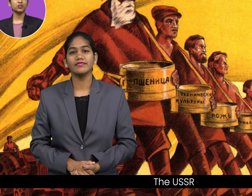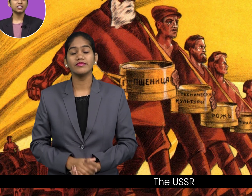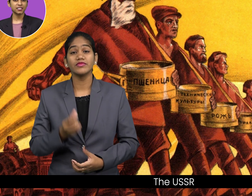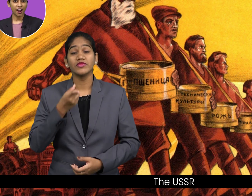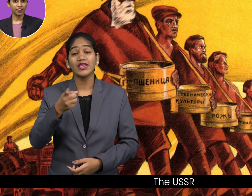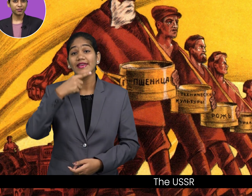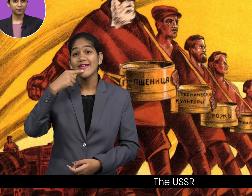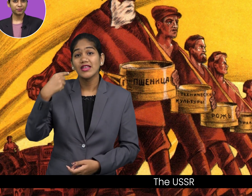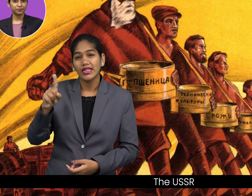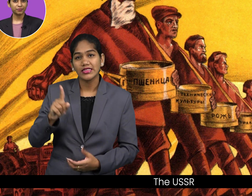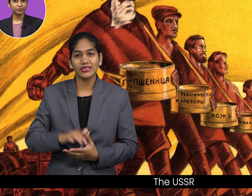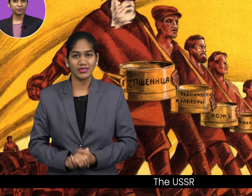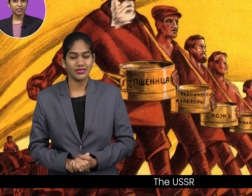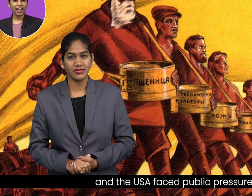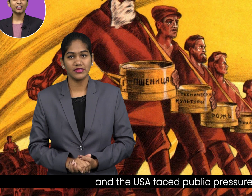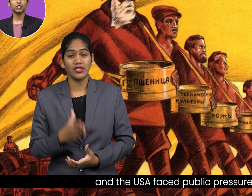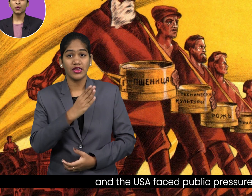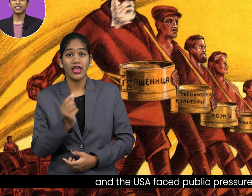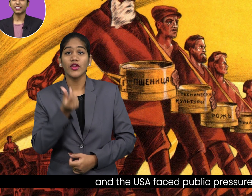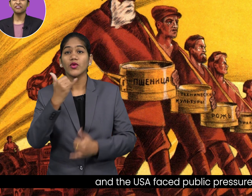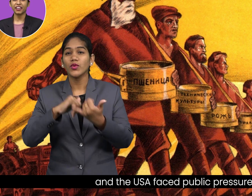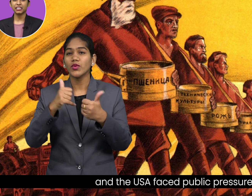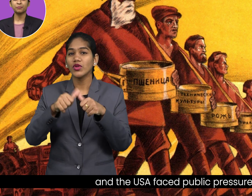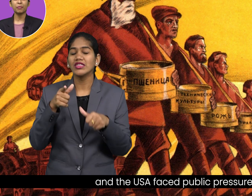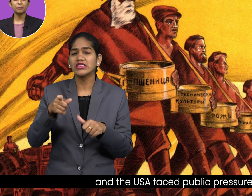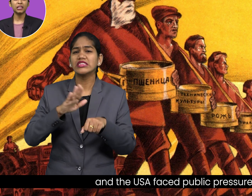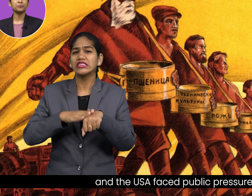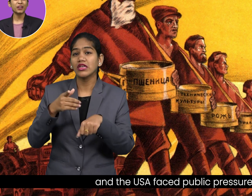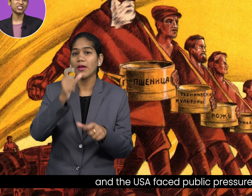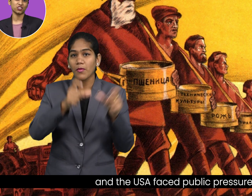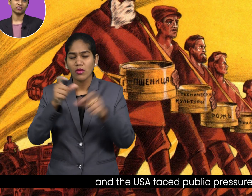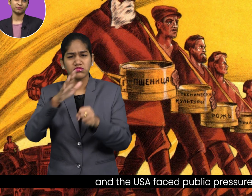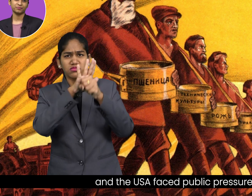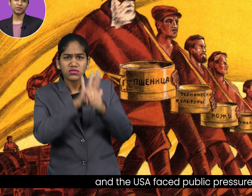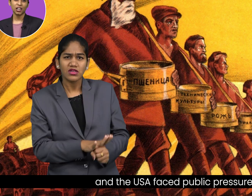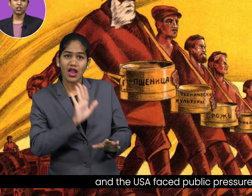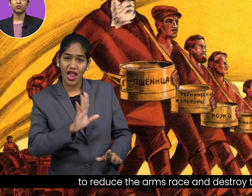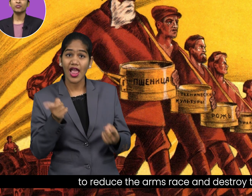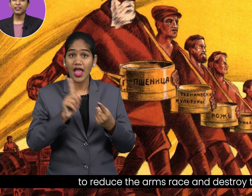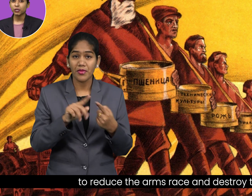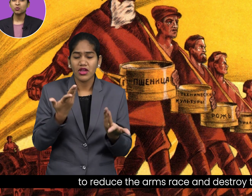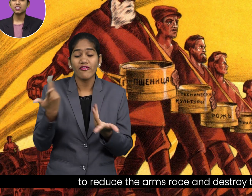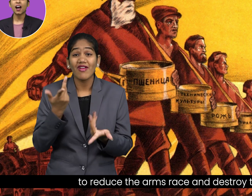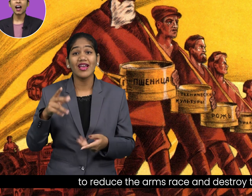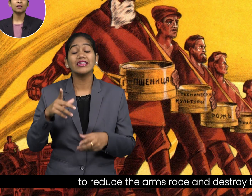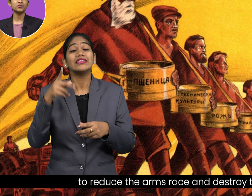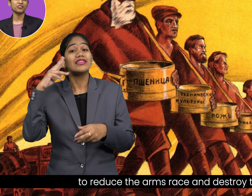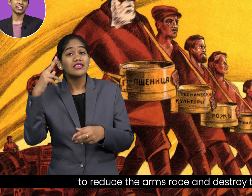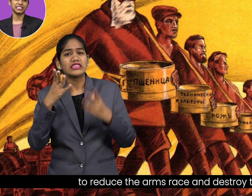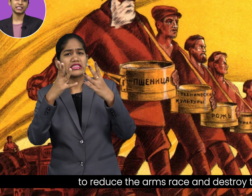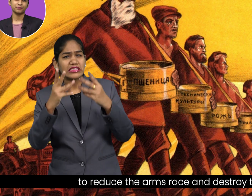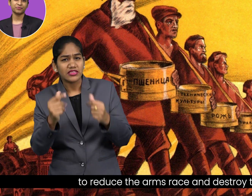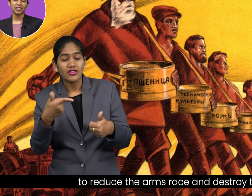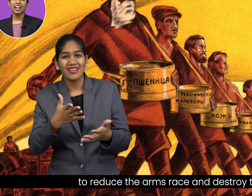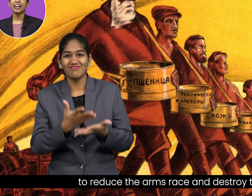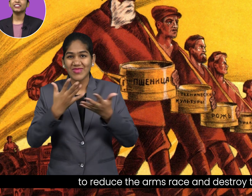The USSR and the USA faced public pressure to reduce the arms